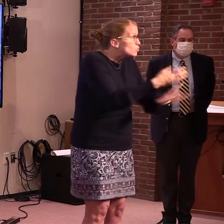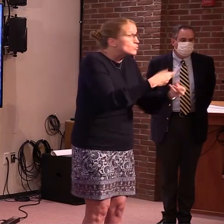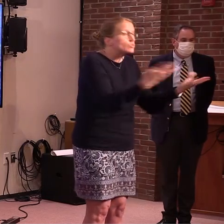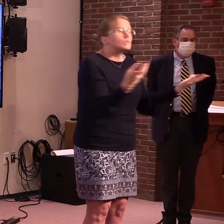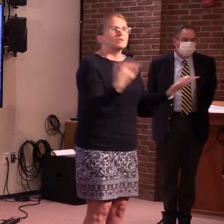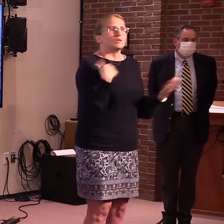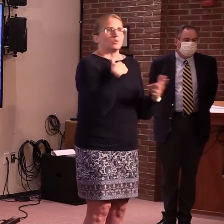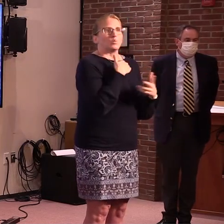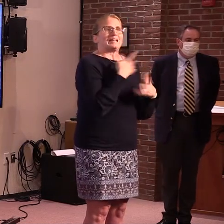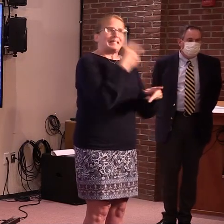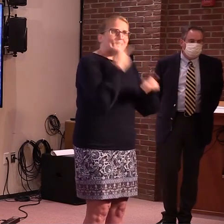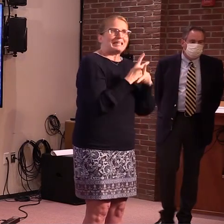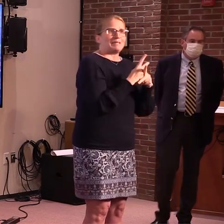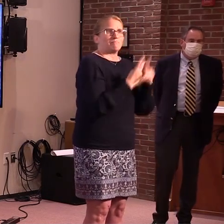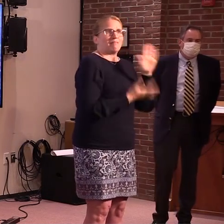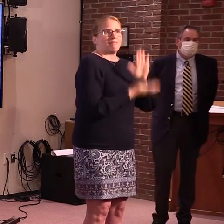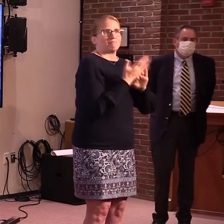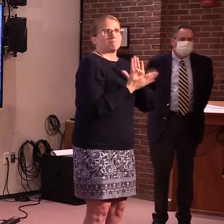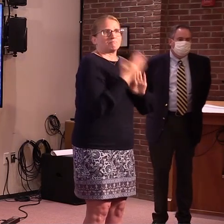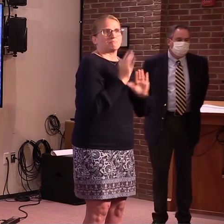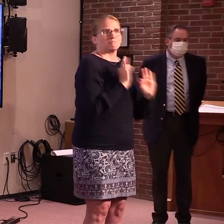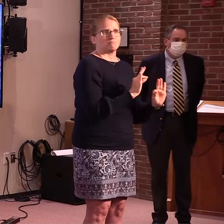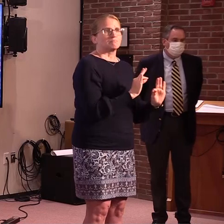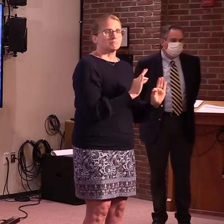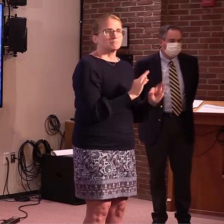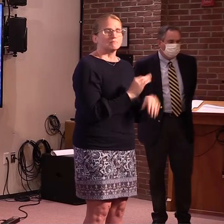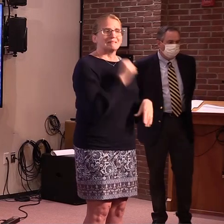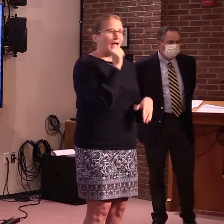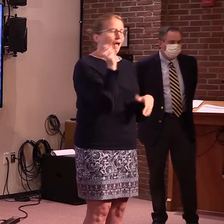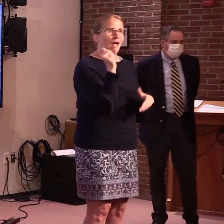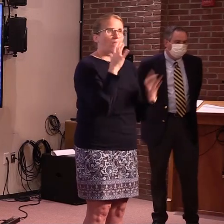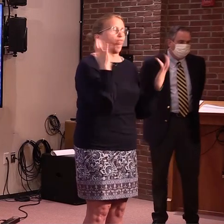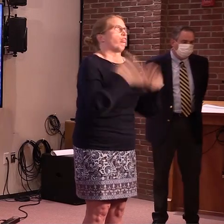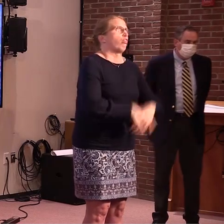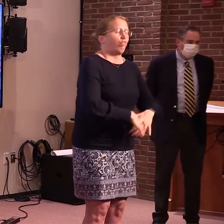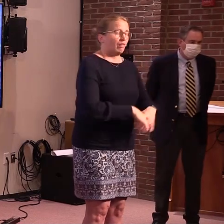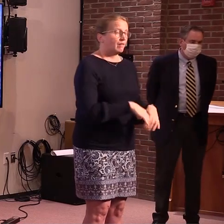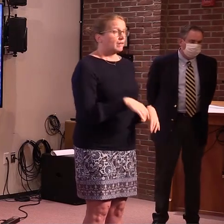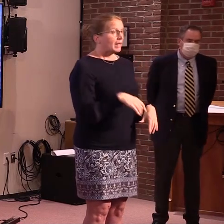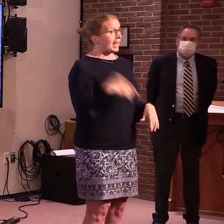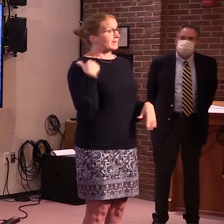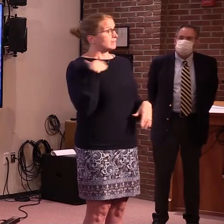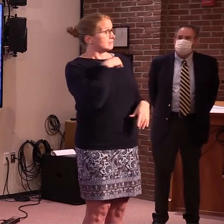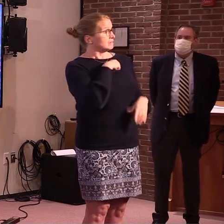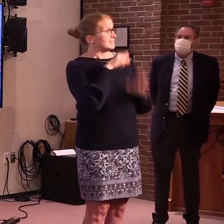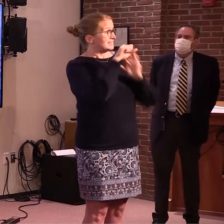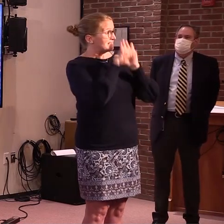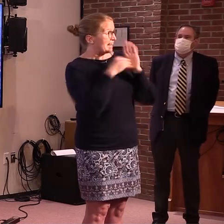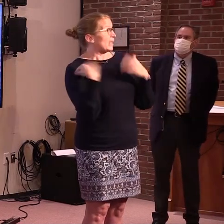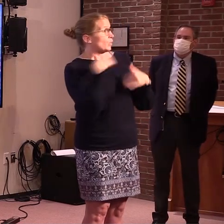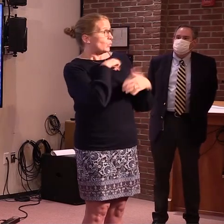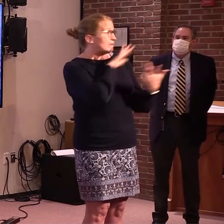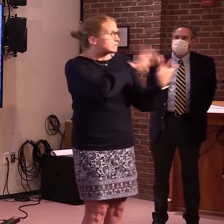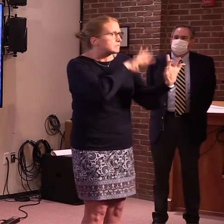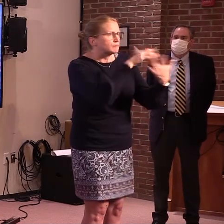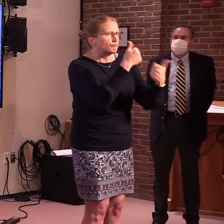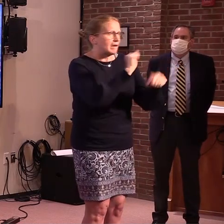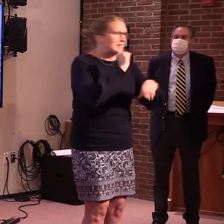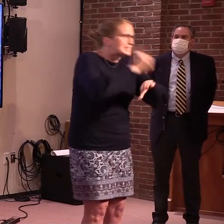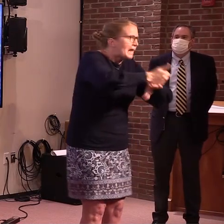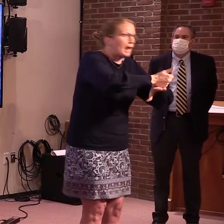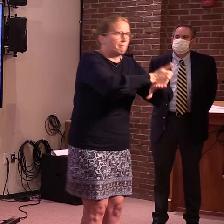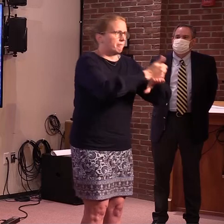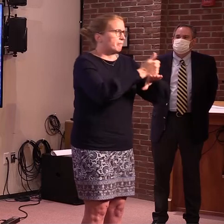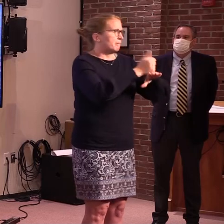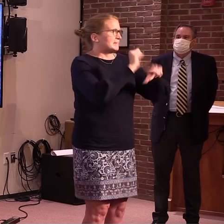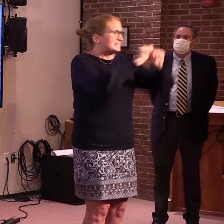to people. In fact, the state has reached out during this time to set up the systems that you currently see, whether